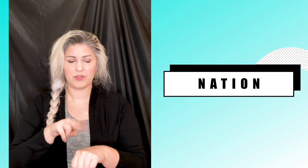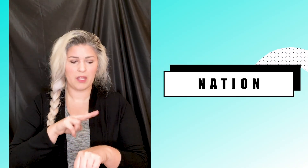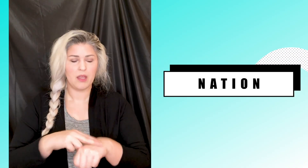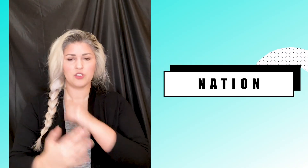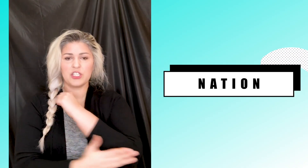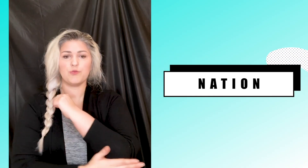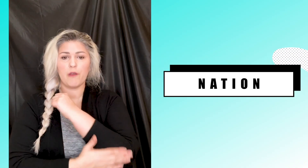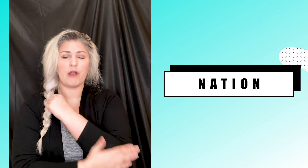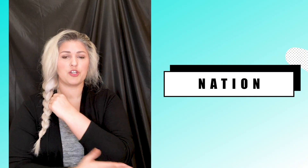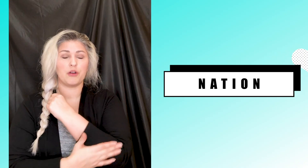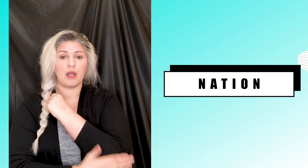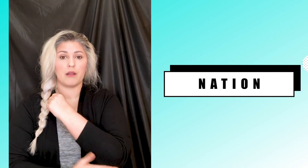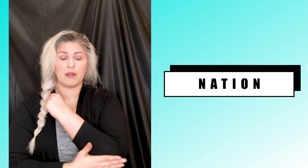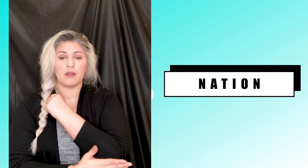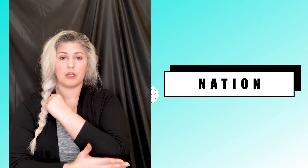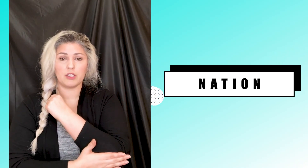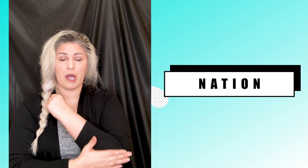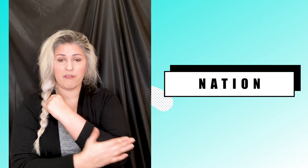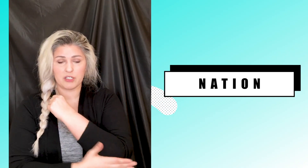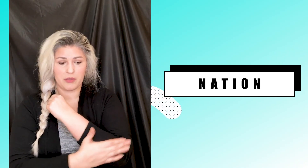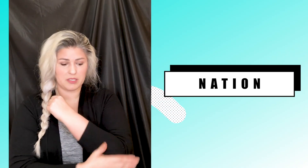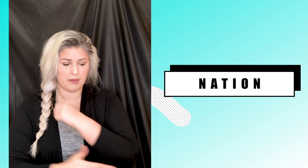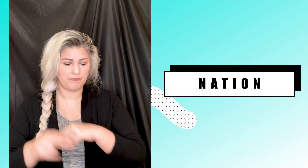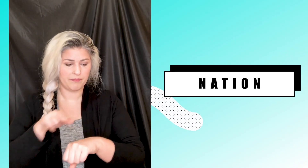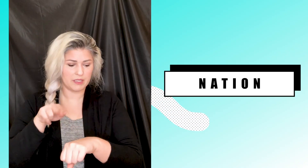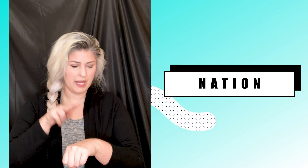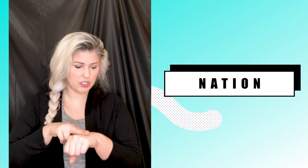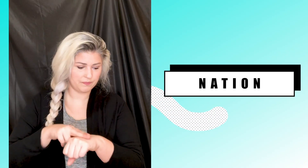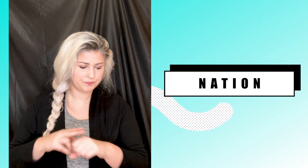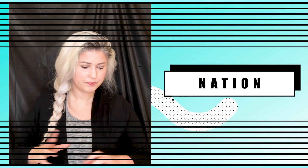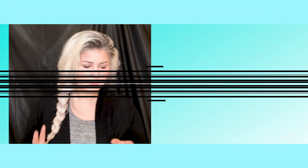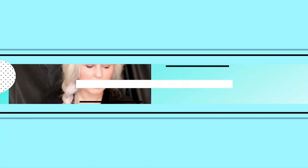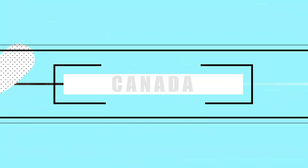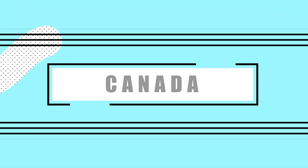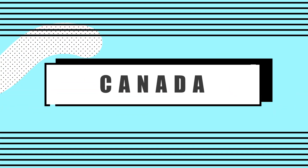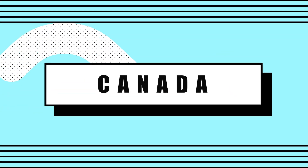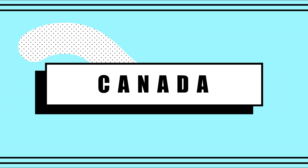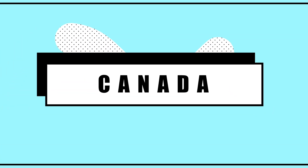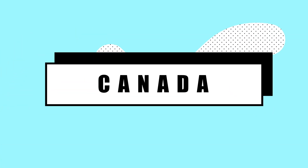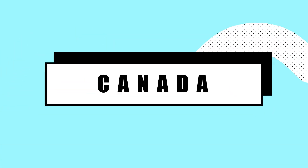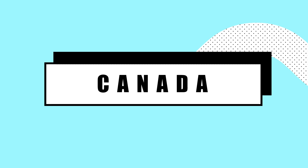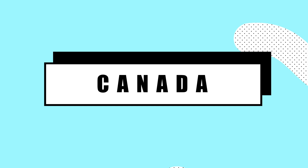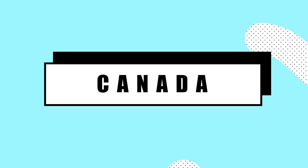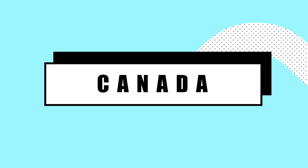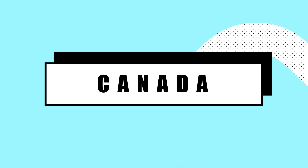nation. Okay, so this is a refresher because I've already taught this sign. Nation.